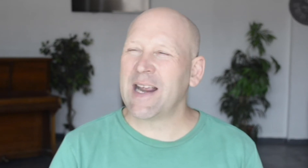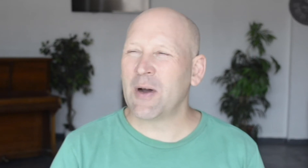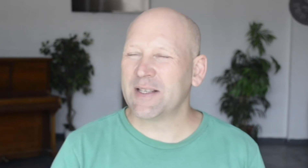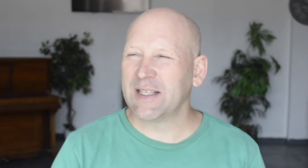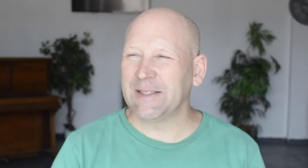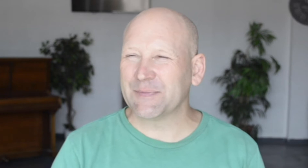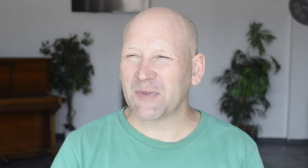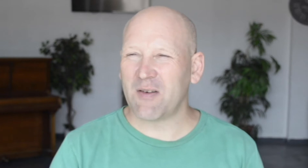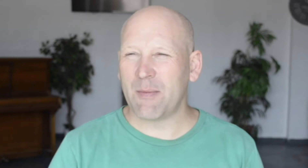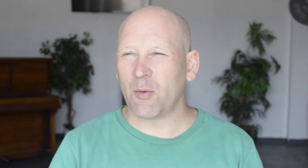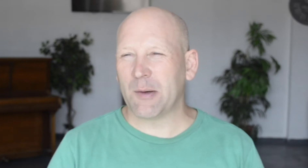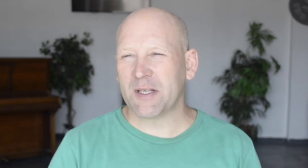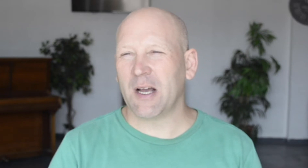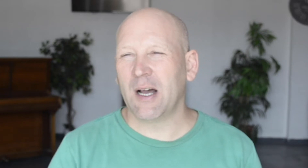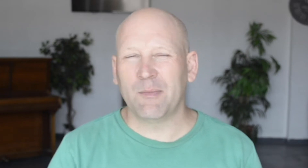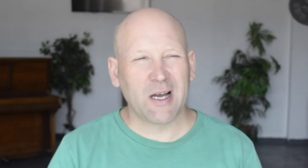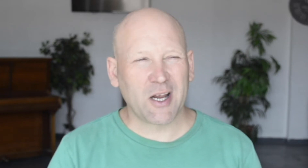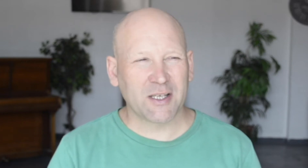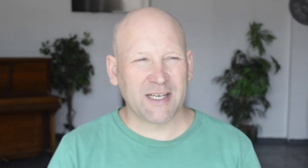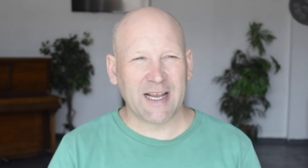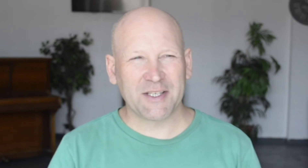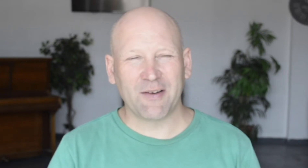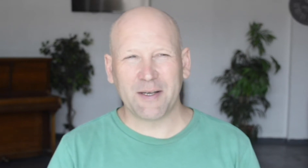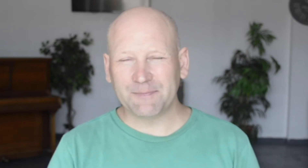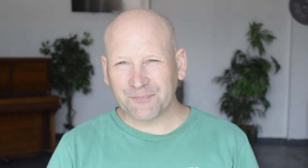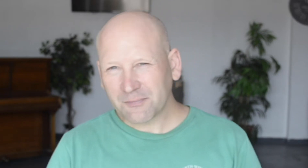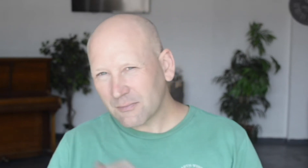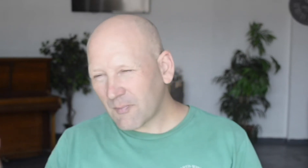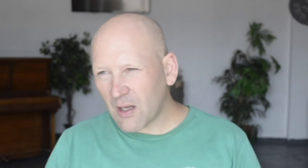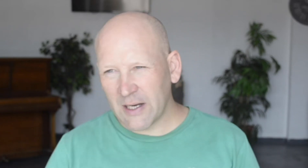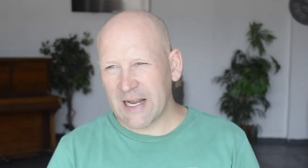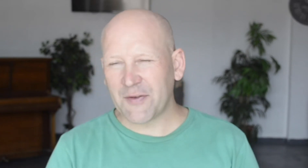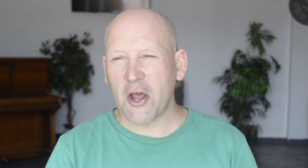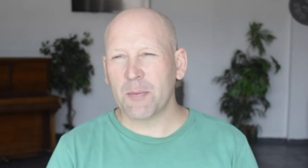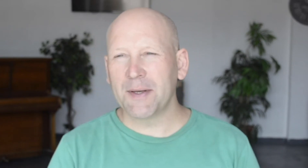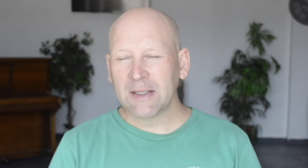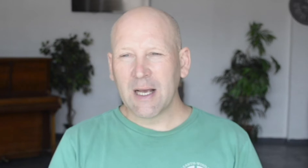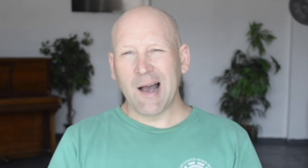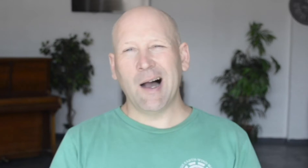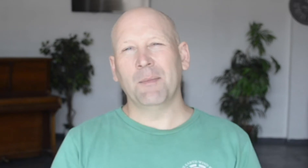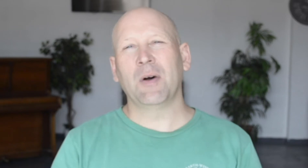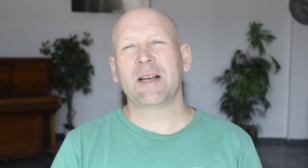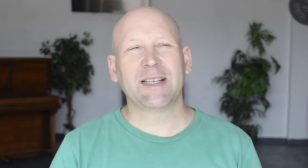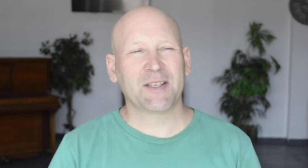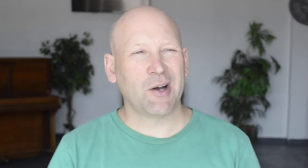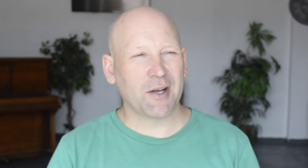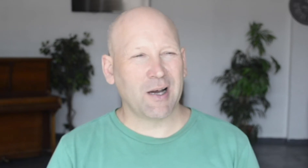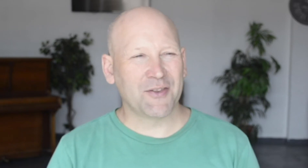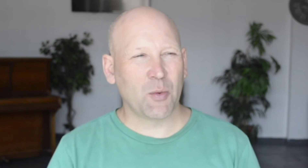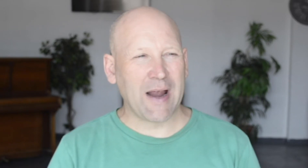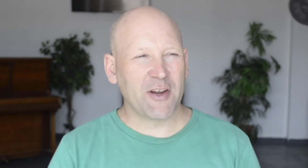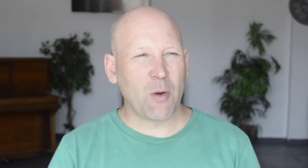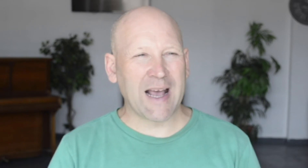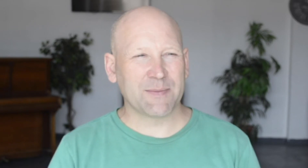scary they might seem. I remember when I was a young teenager and I'd left home, and I said to God,